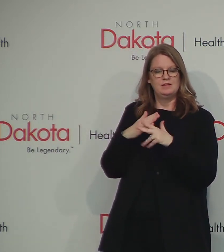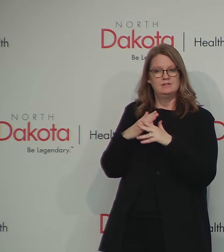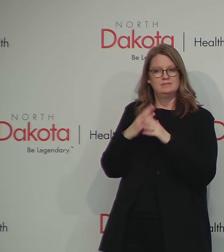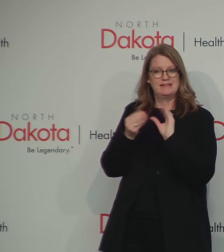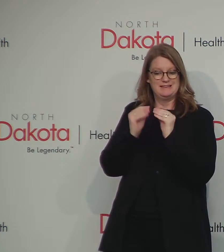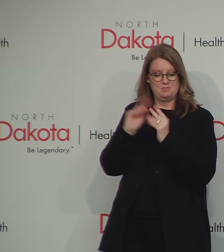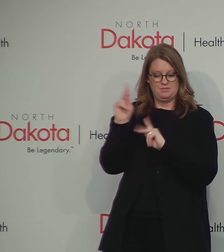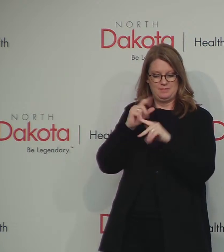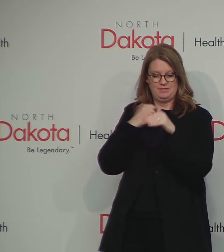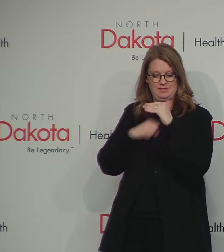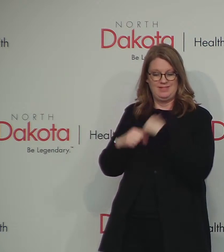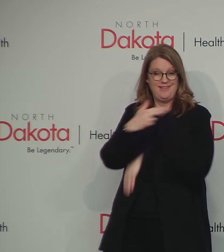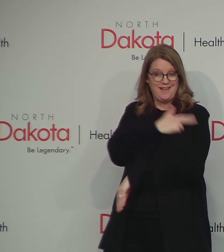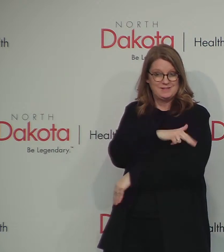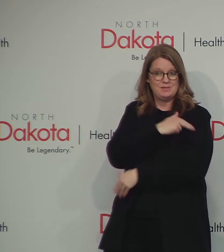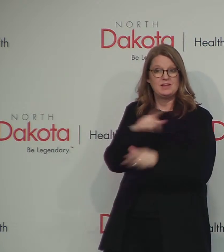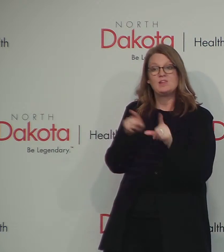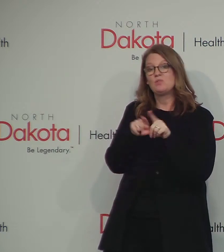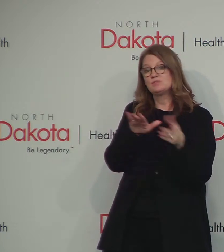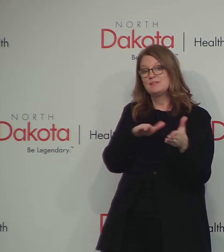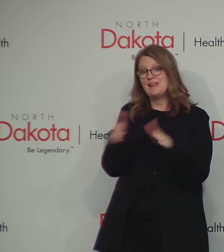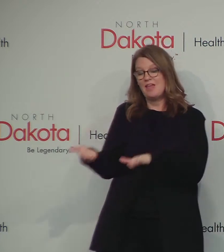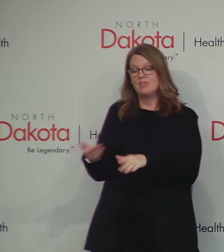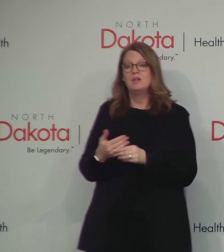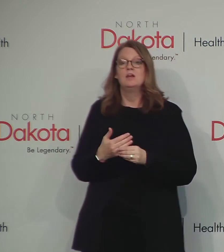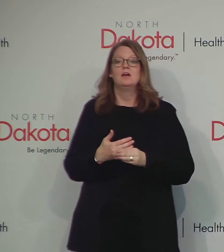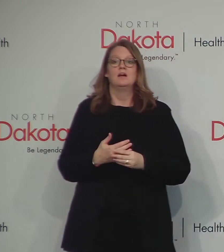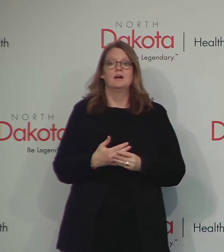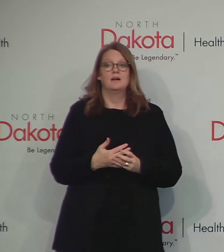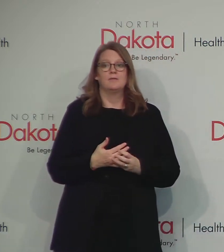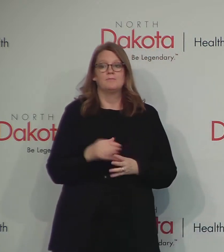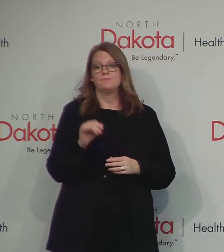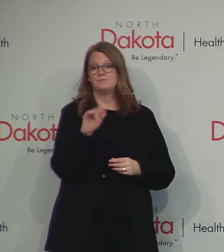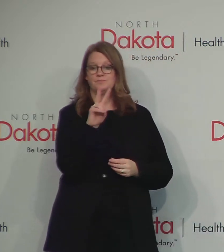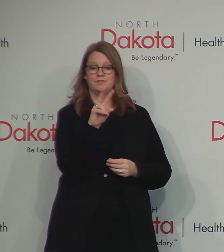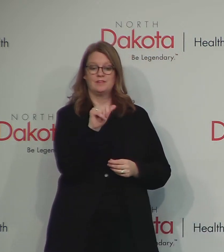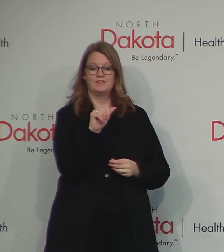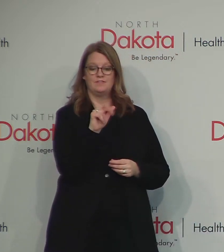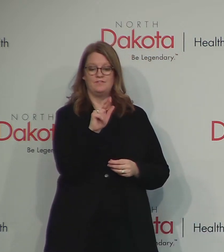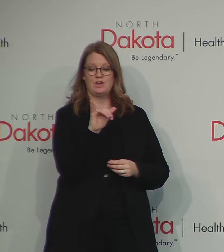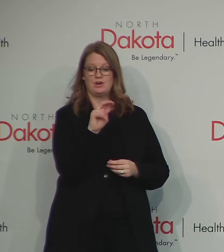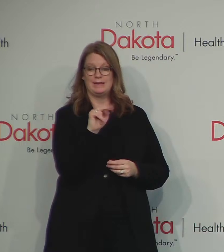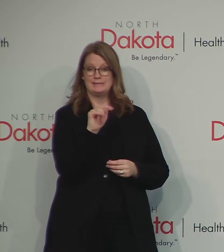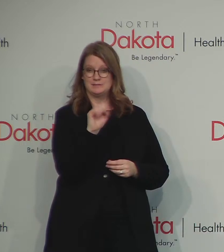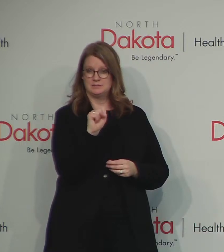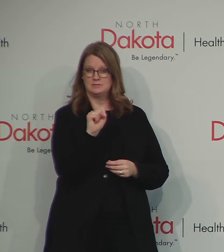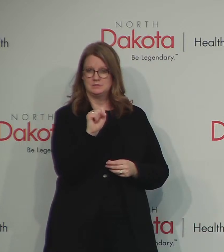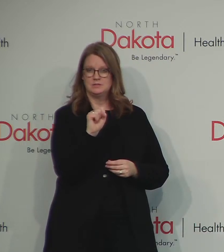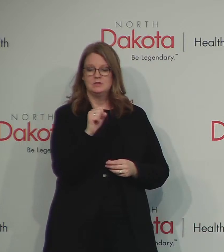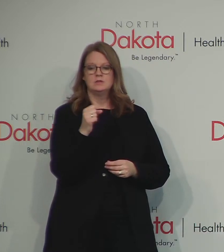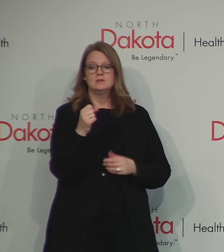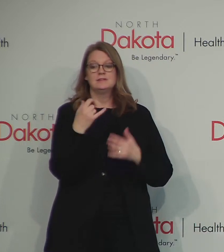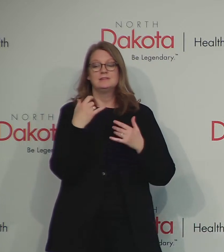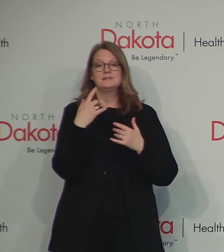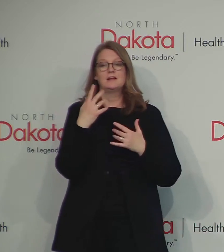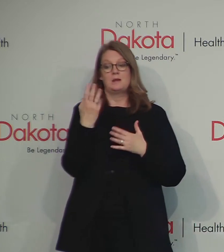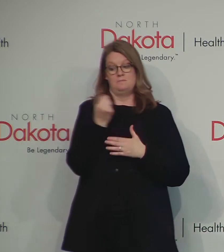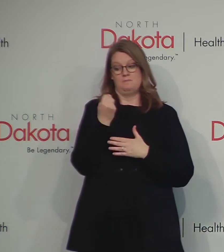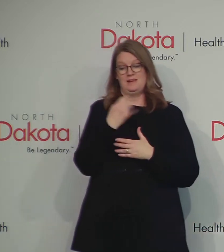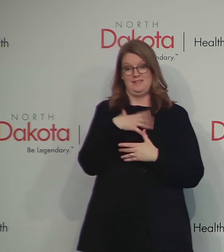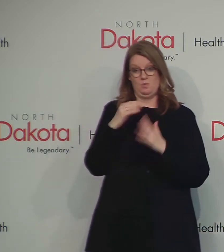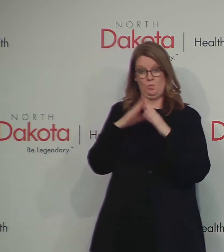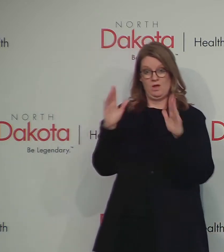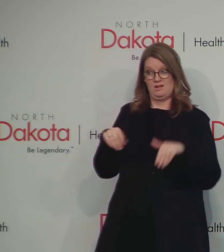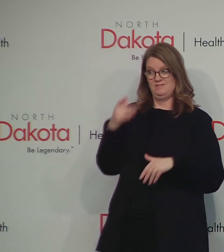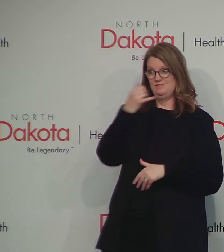hospitalization and death. When we talk about variants, which is our next topic, on the White House call that we had on Monday, the